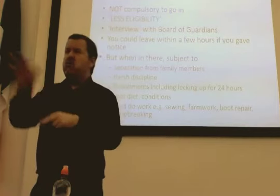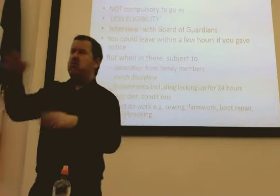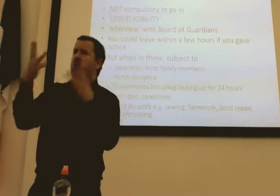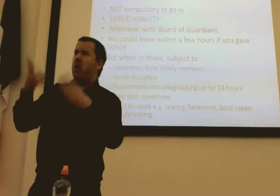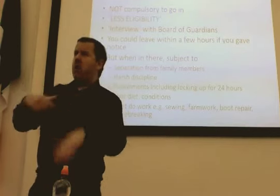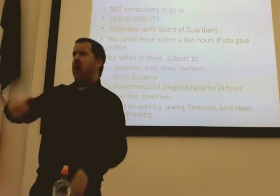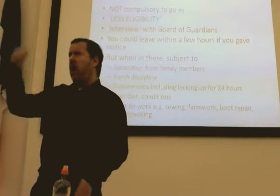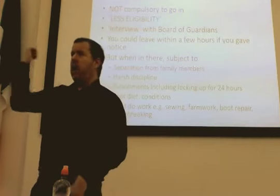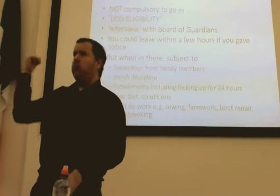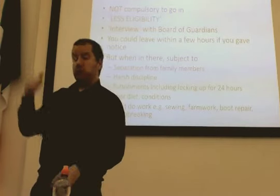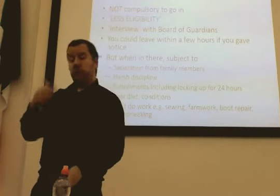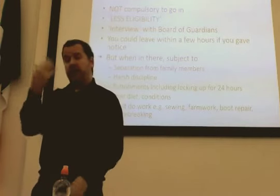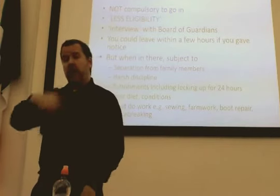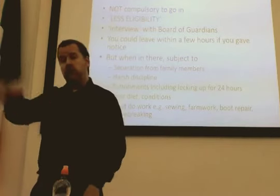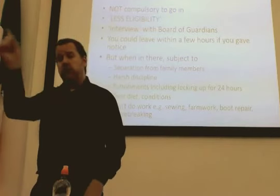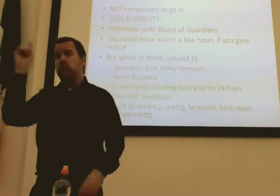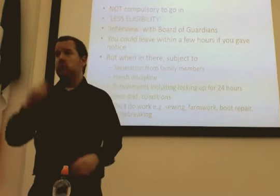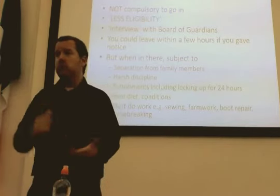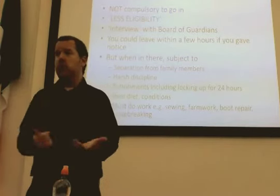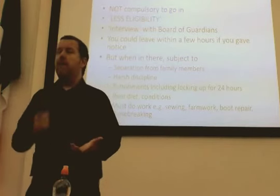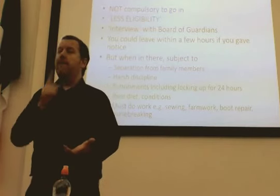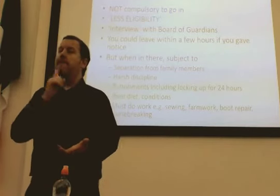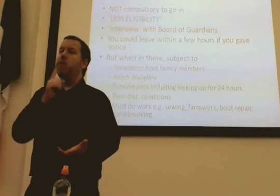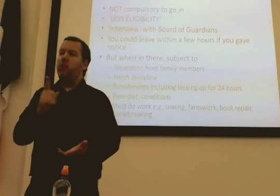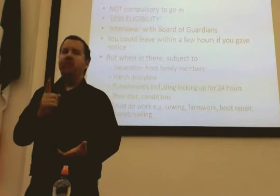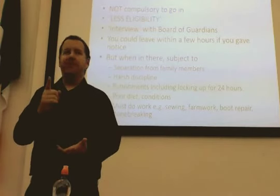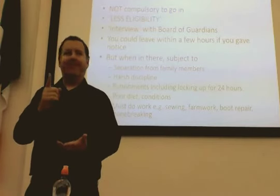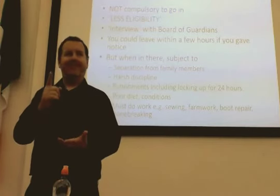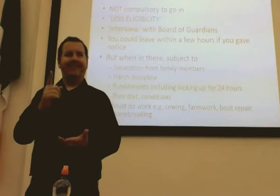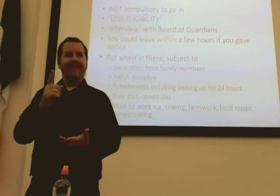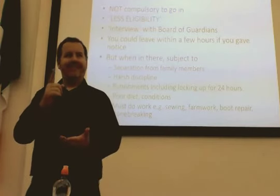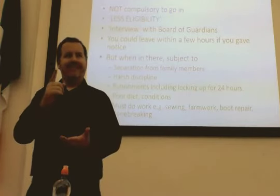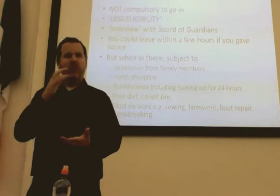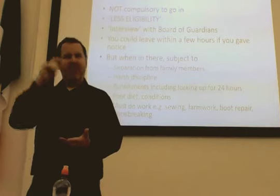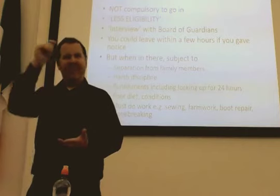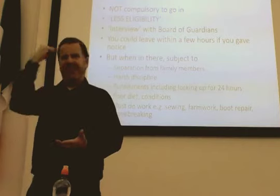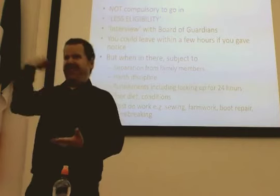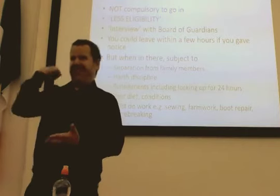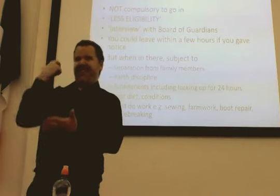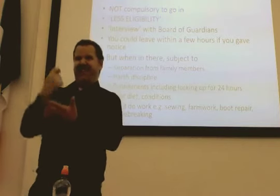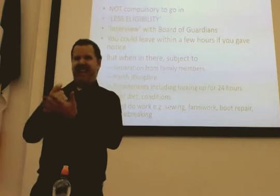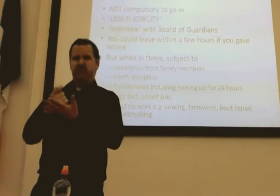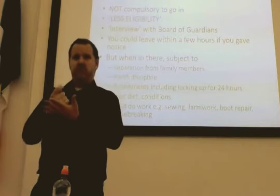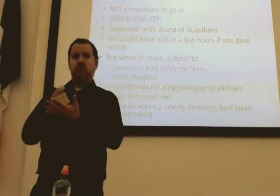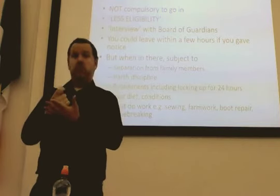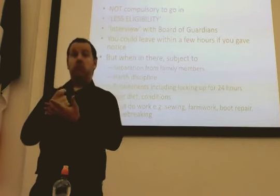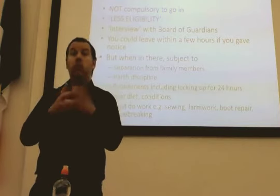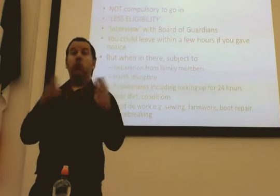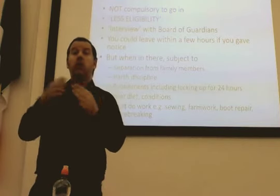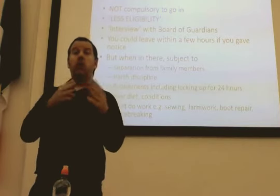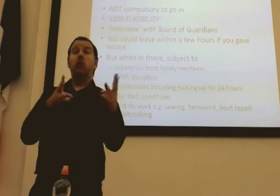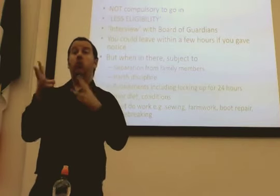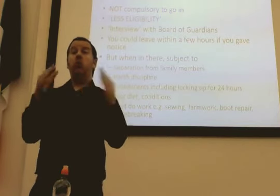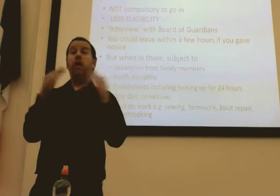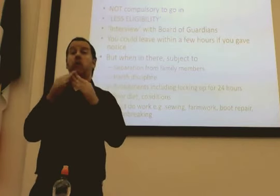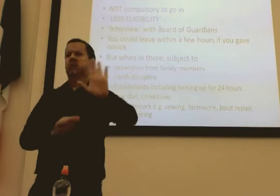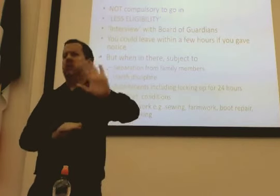go in. And if you wanted to leave, you could leave at any time. But you have to remember, at that